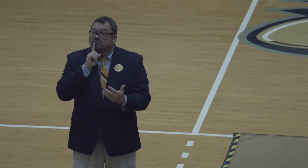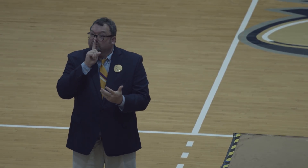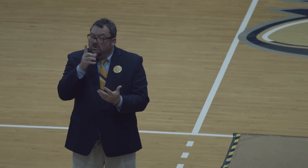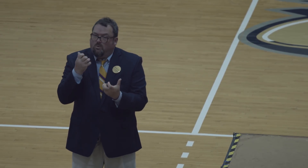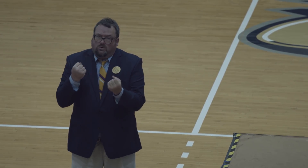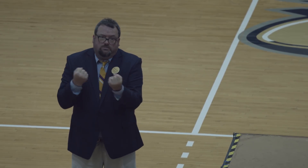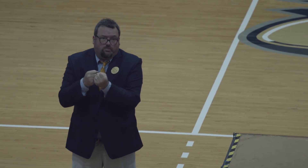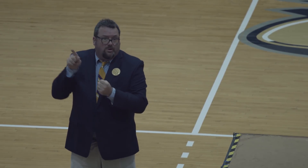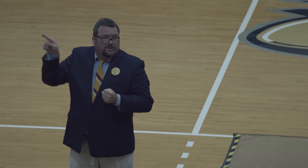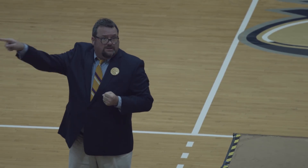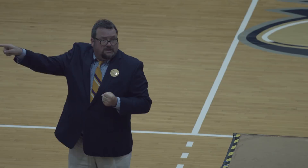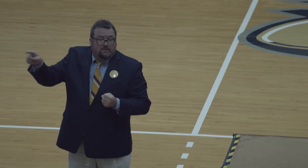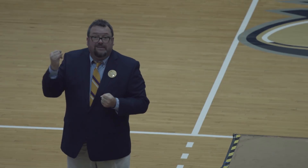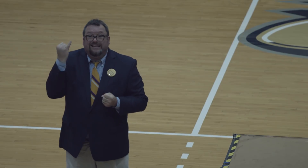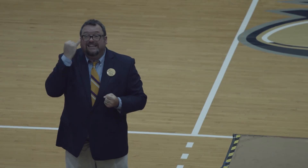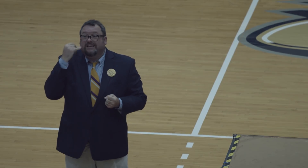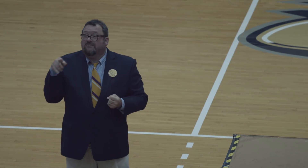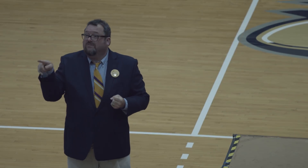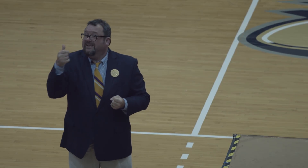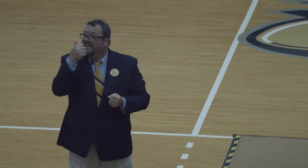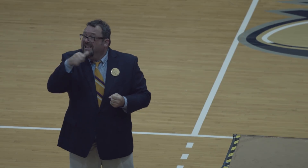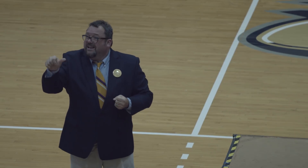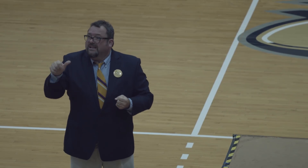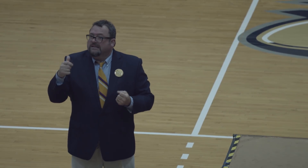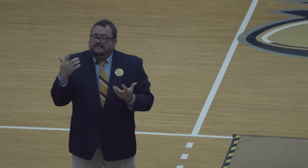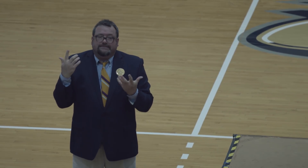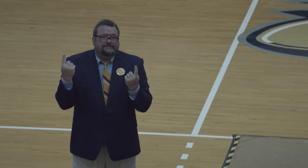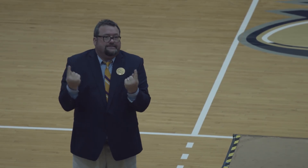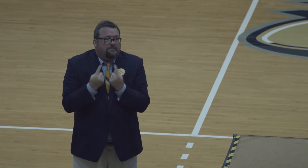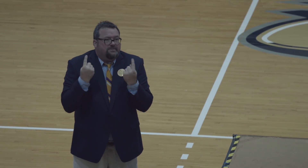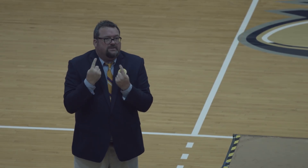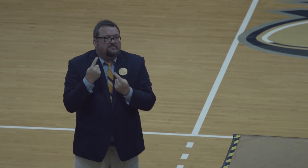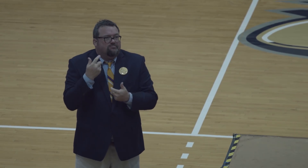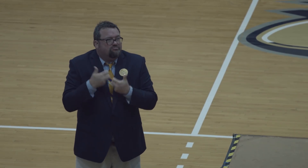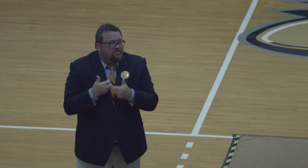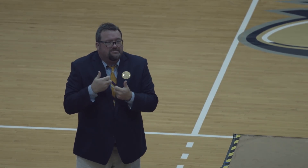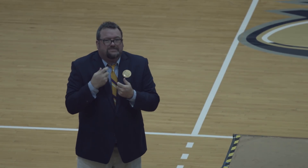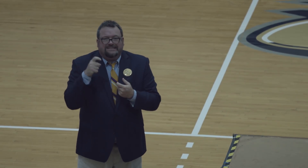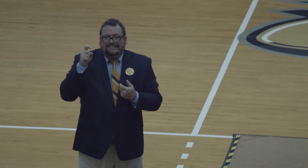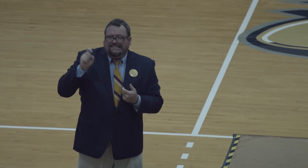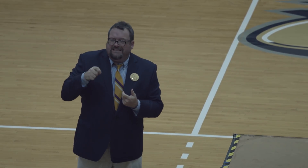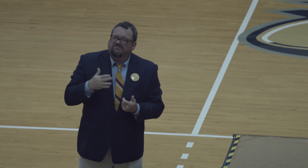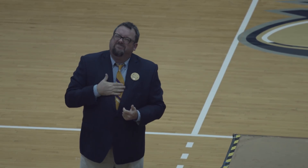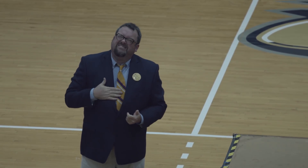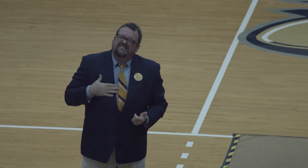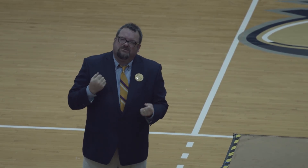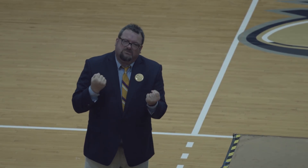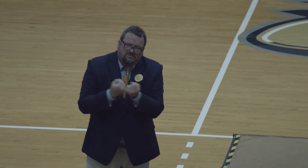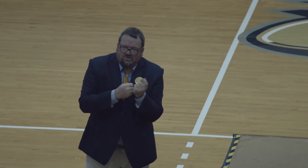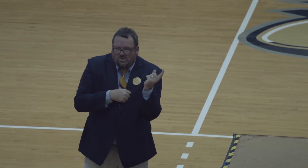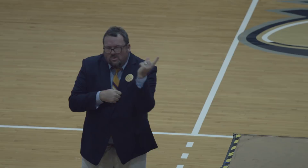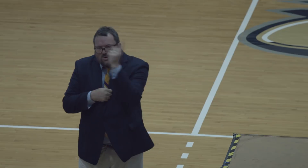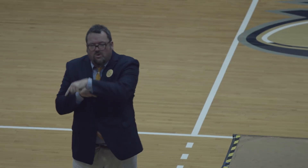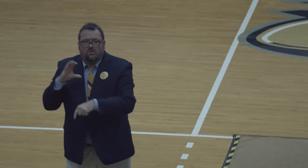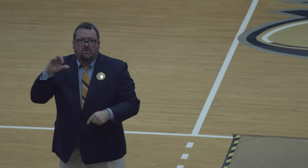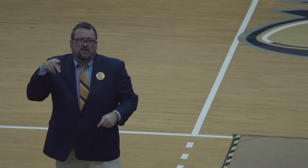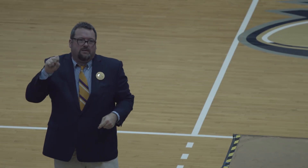conflict, but we're unable to. We do also stand in support of that event, and if at any time anybody is searching